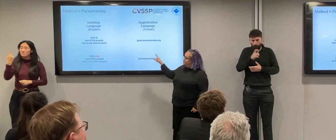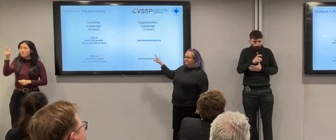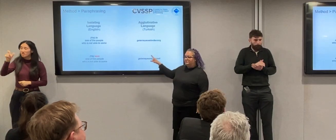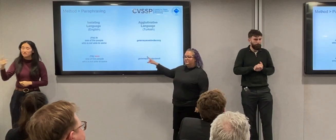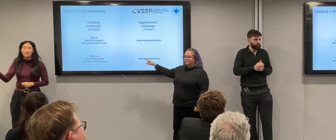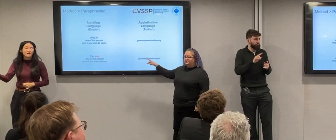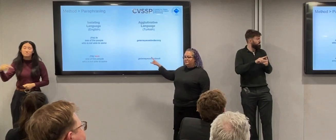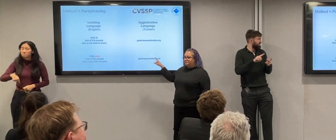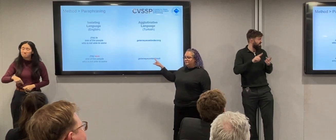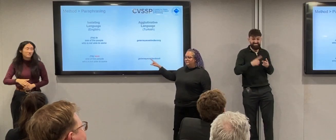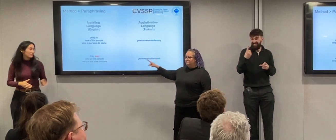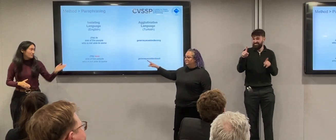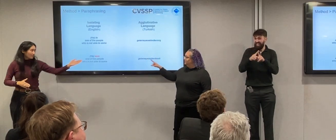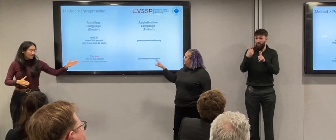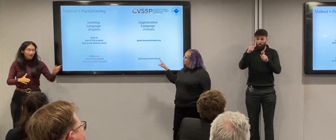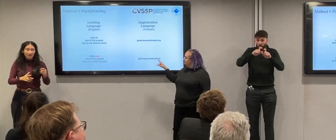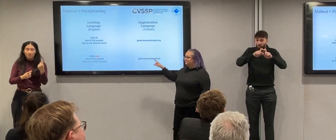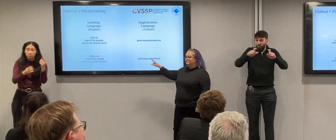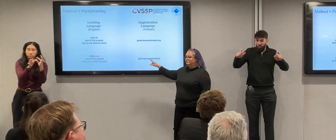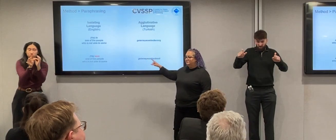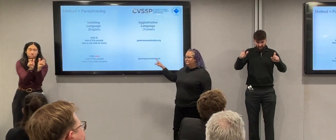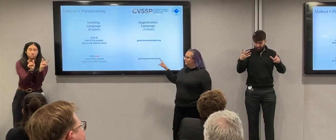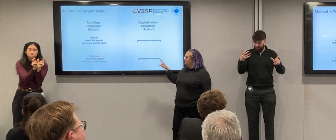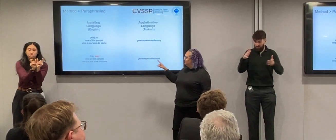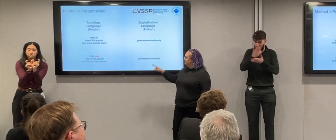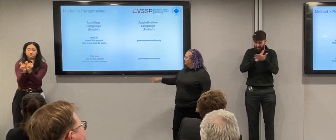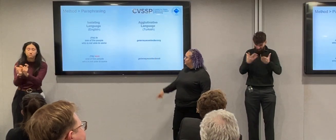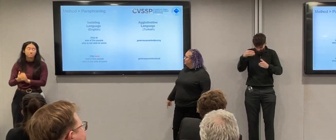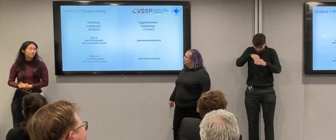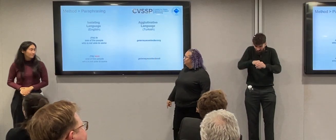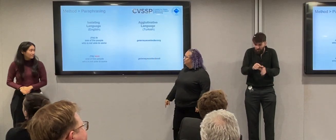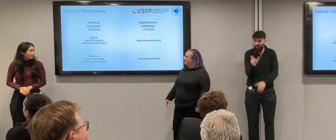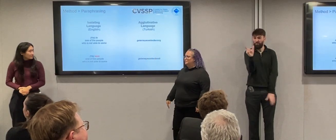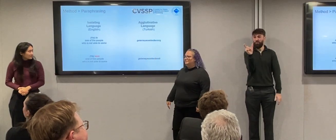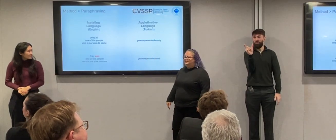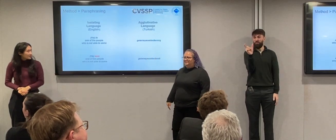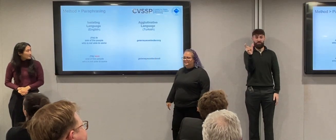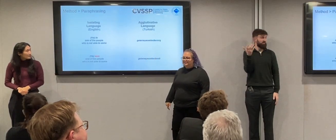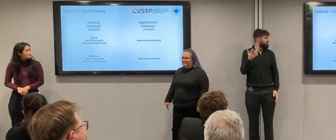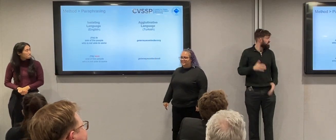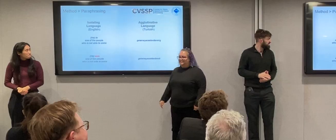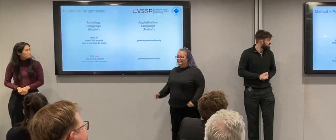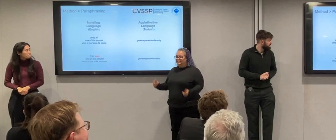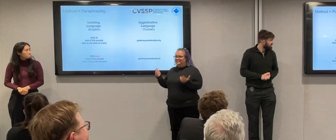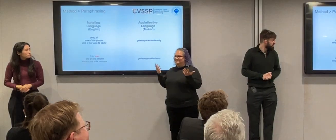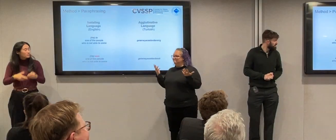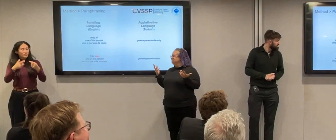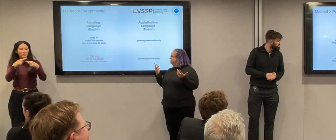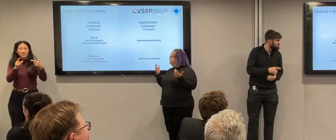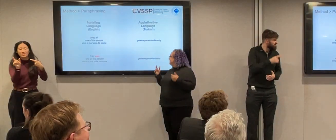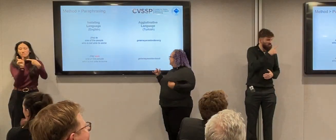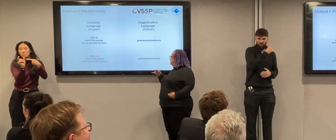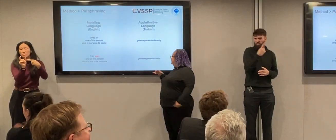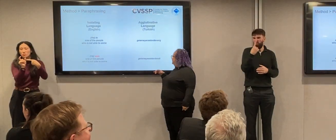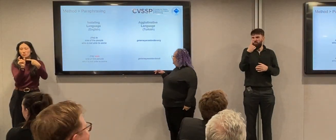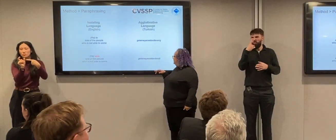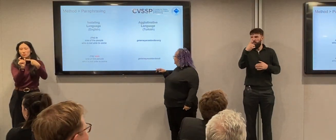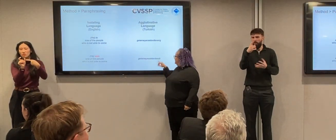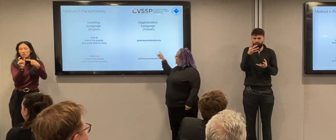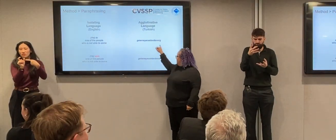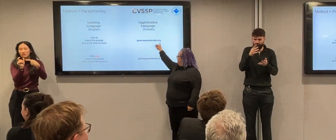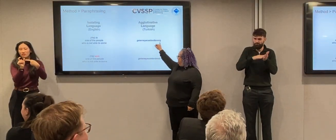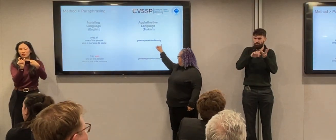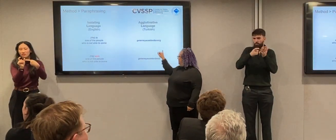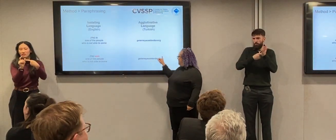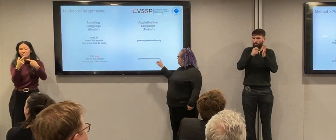we also have one word, gelemeyeceklerdendi. Only difference being the morphological marker at the end of